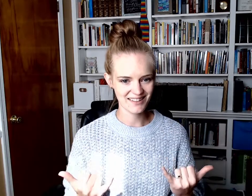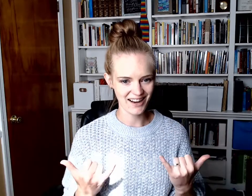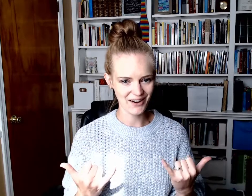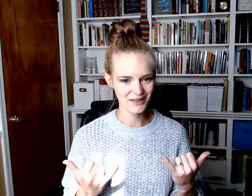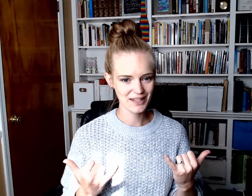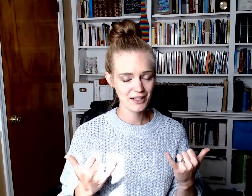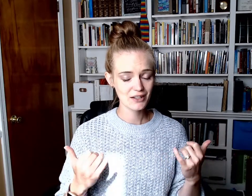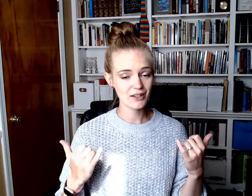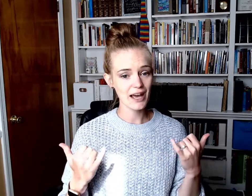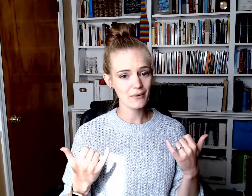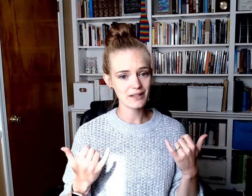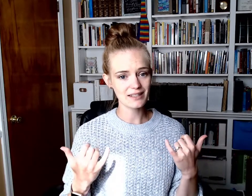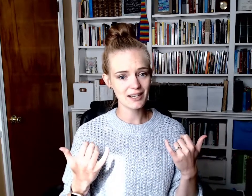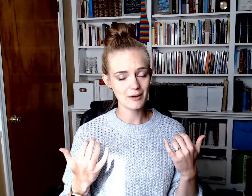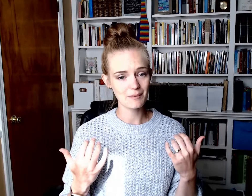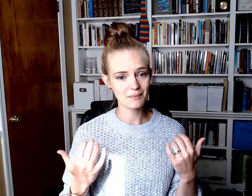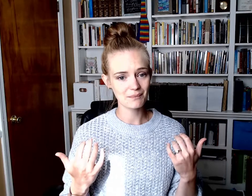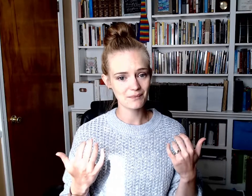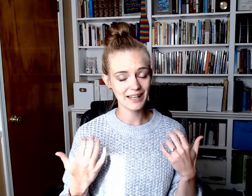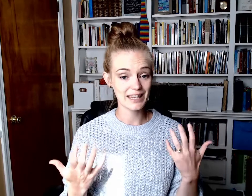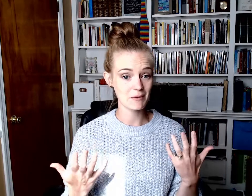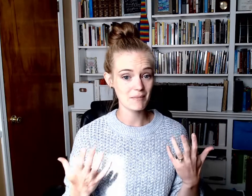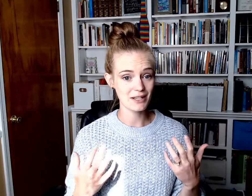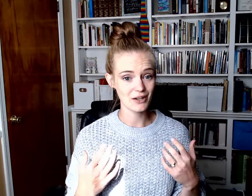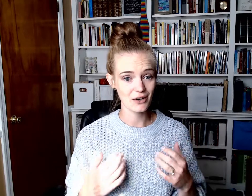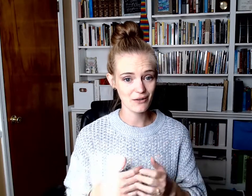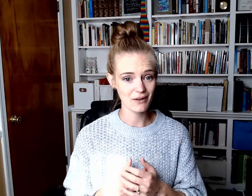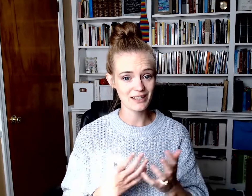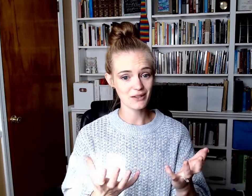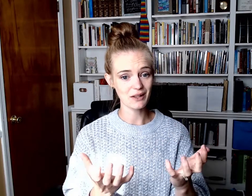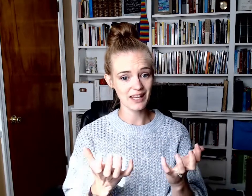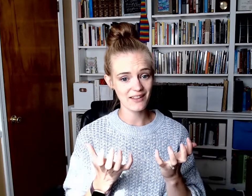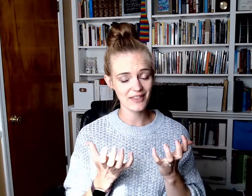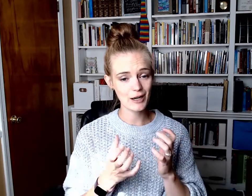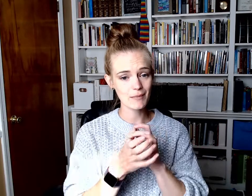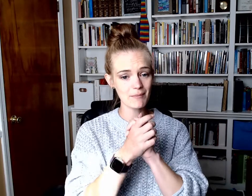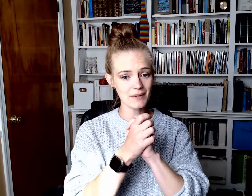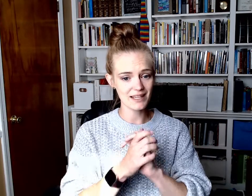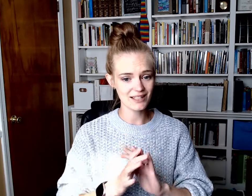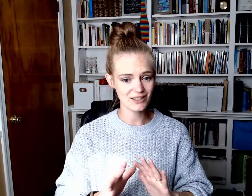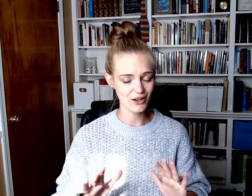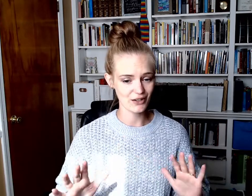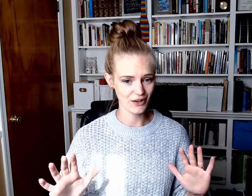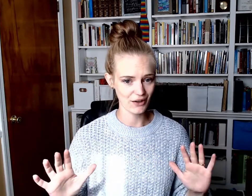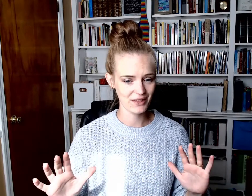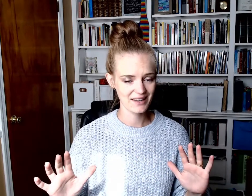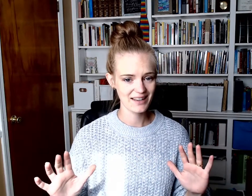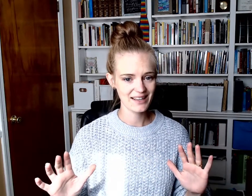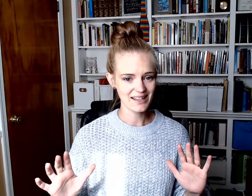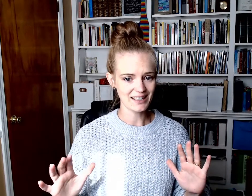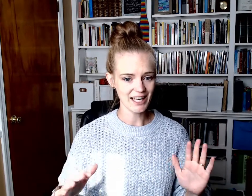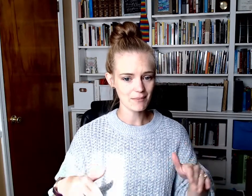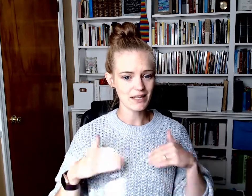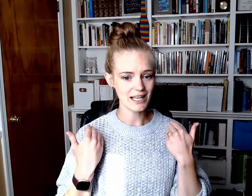now. So that was let there be peace on earth, right? So let there be peace on earth and let it begin with